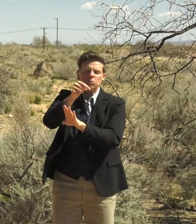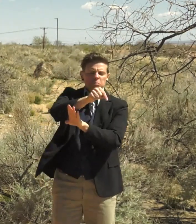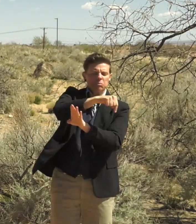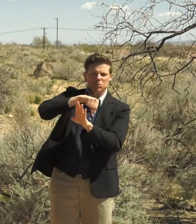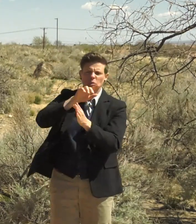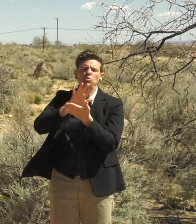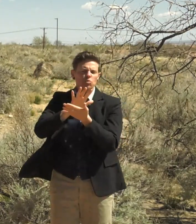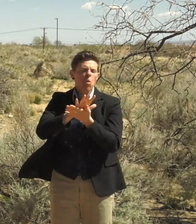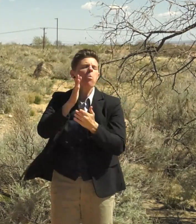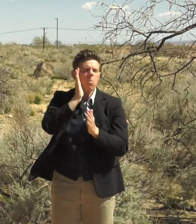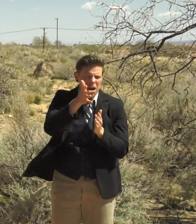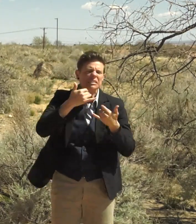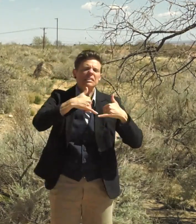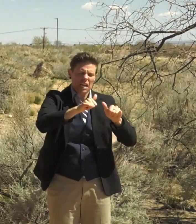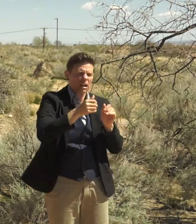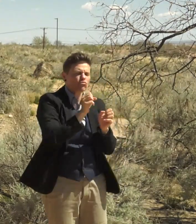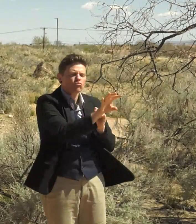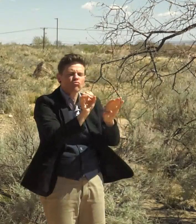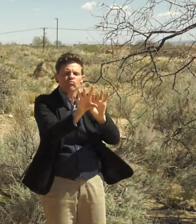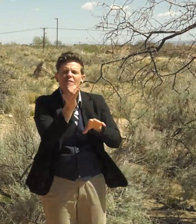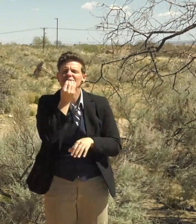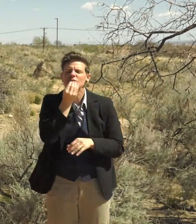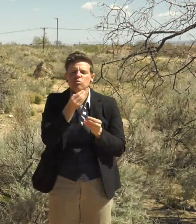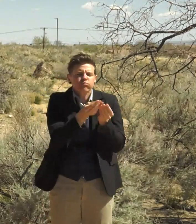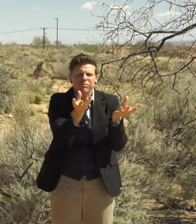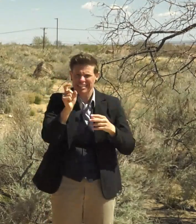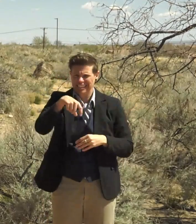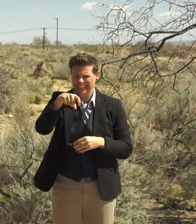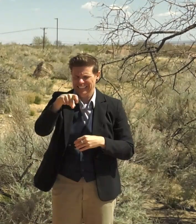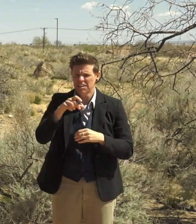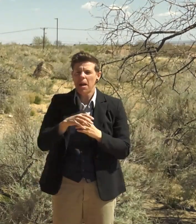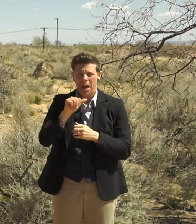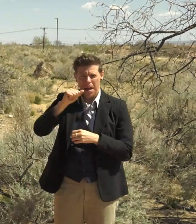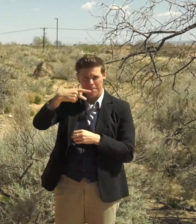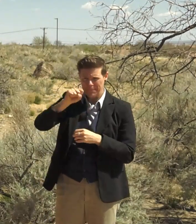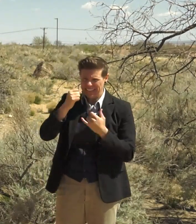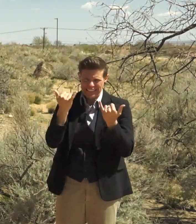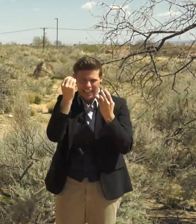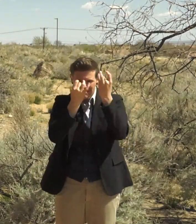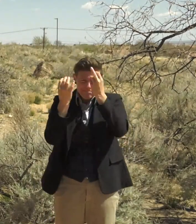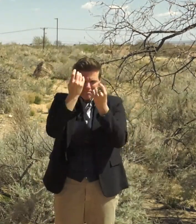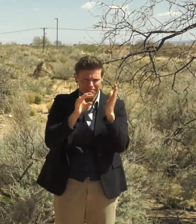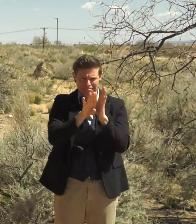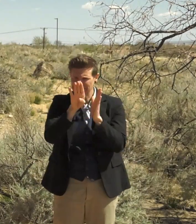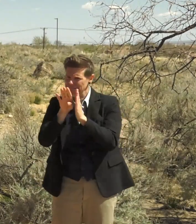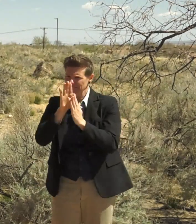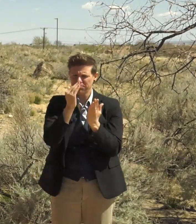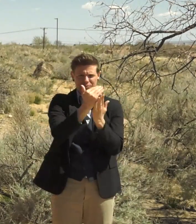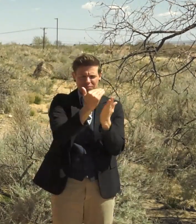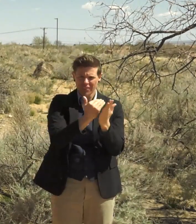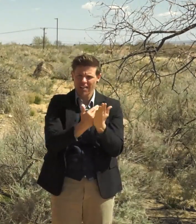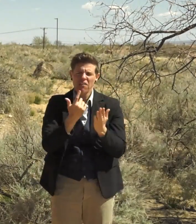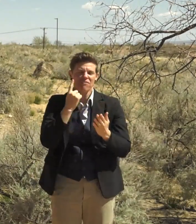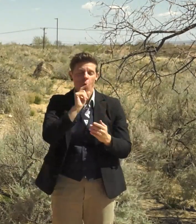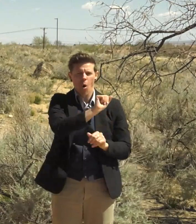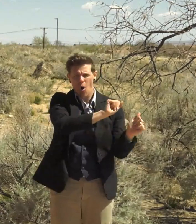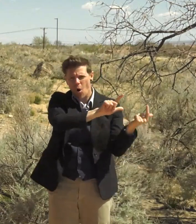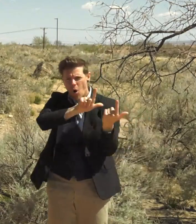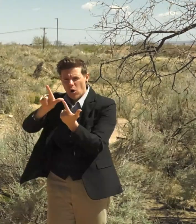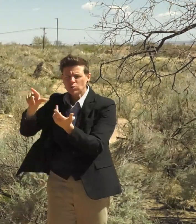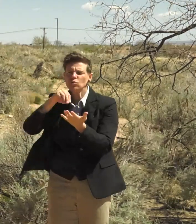APS continues to work on learning plans for all students. Stay tuned for those to start beginning in different forms next